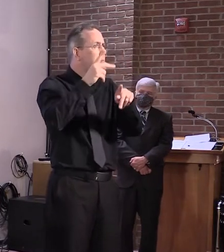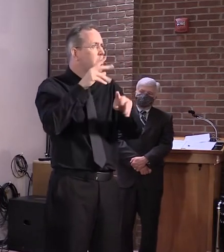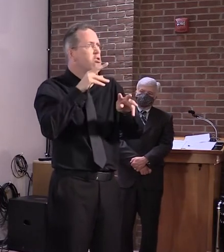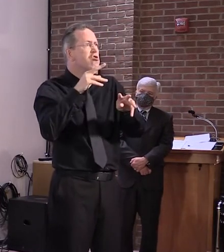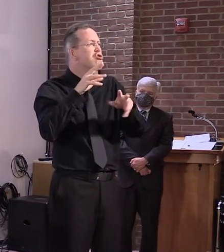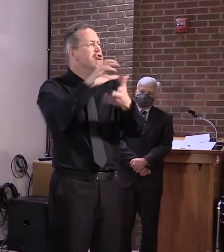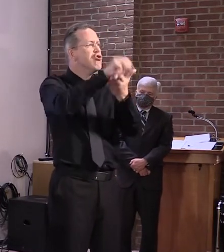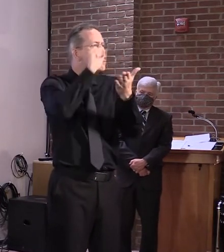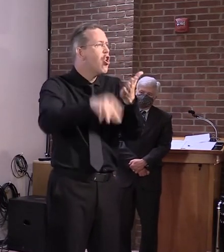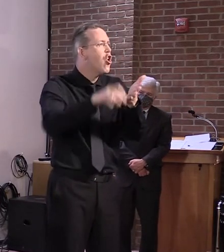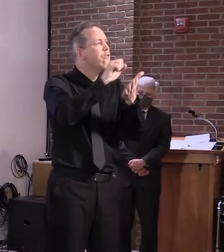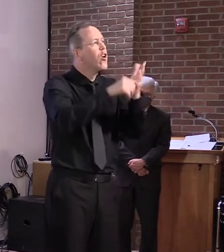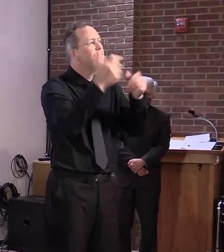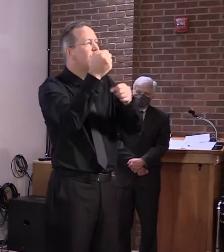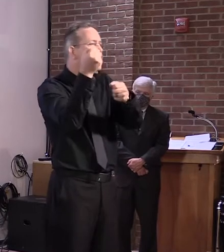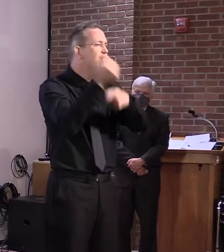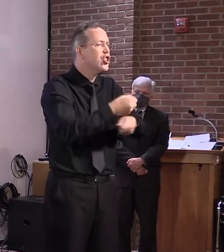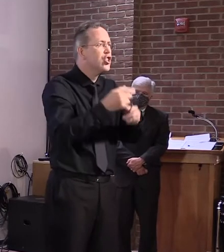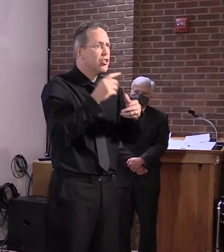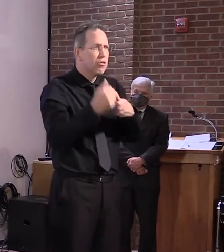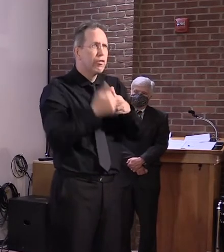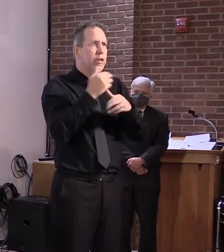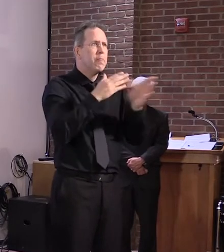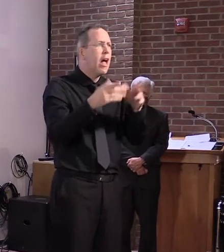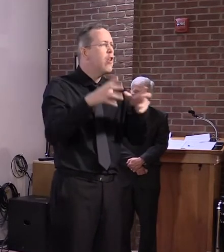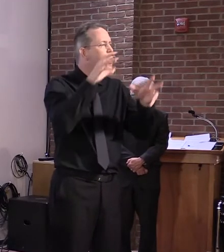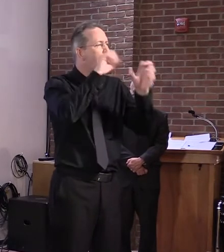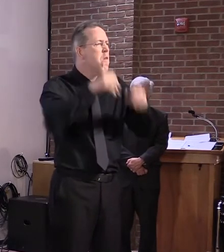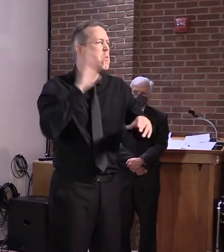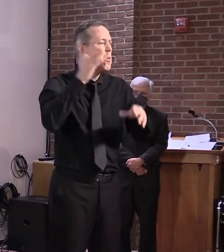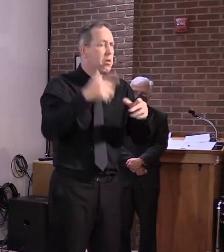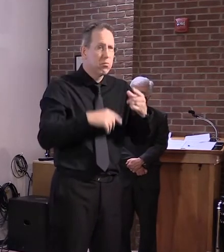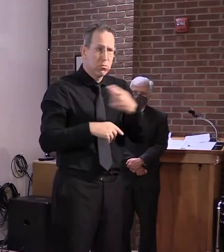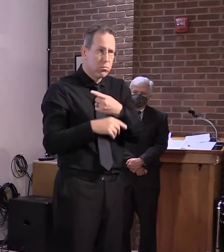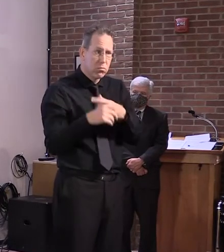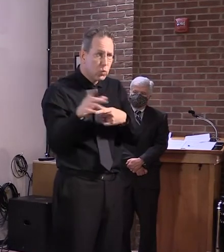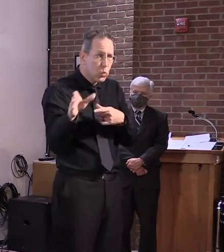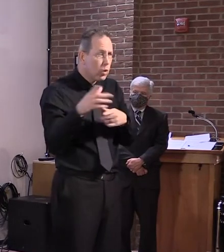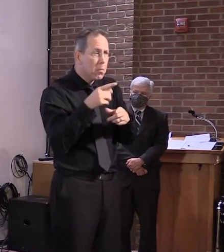say, Ethan, Enira Allen, Thomas Chittenden, John Stark?